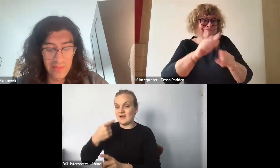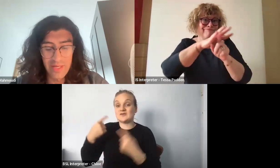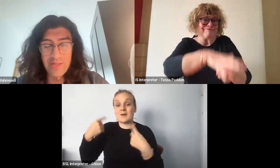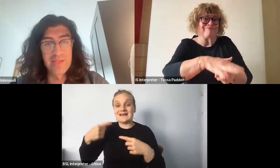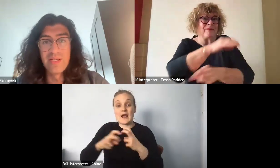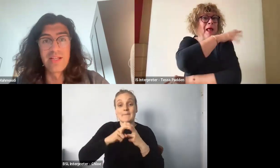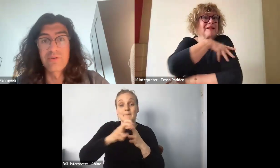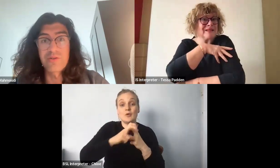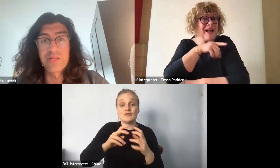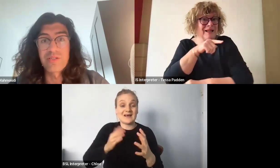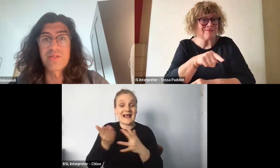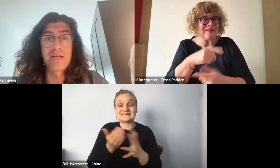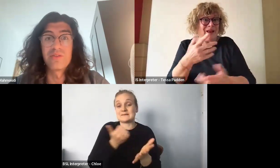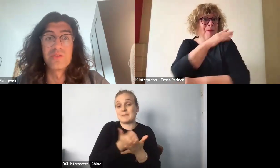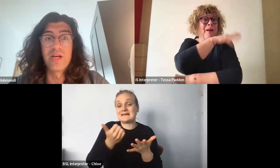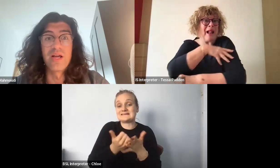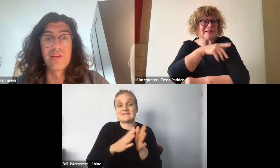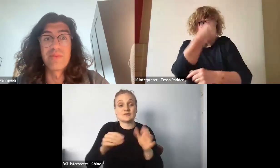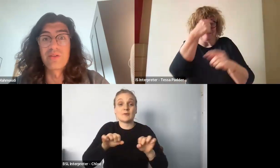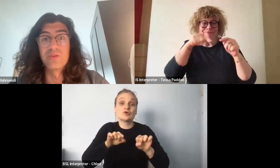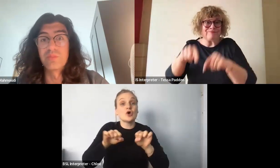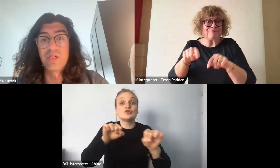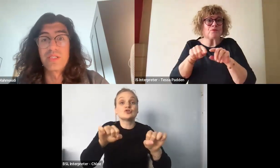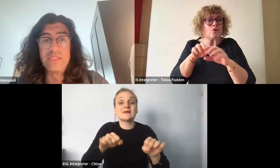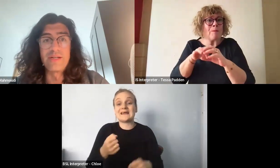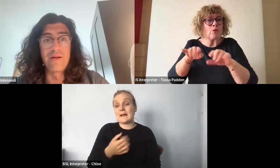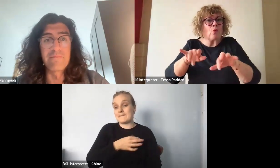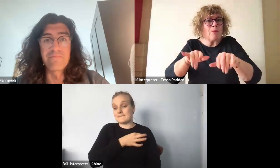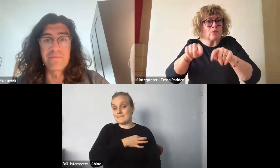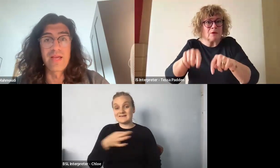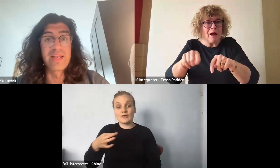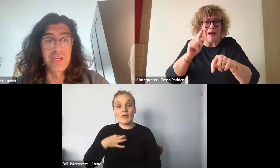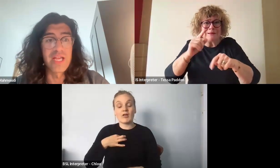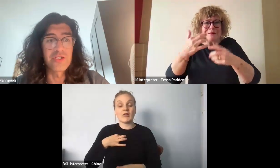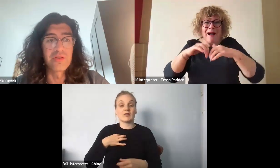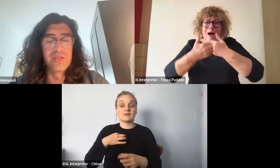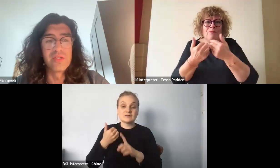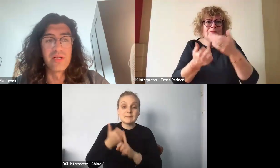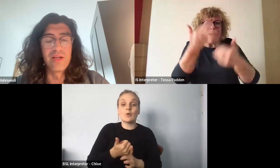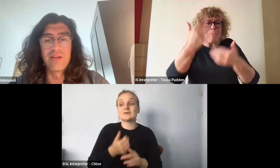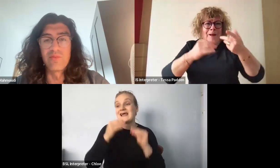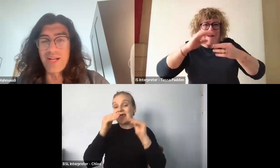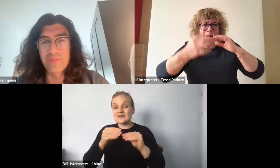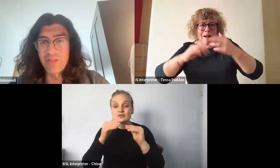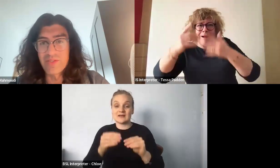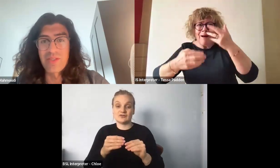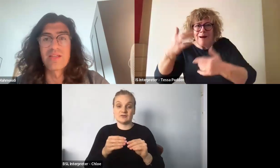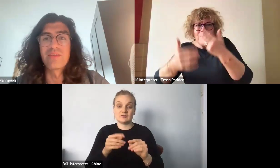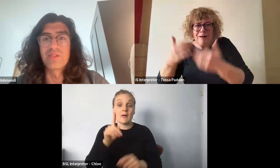access basic things like grocery stores, medical support, and education.